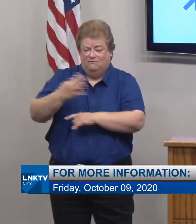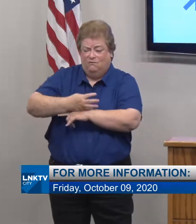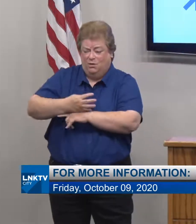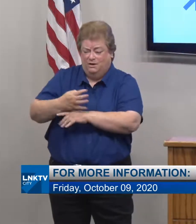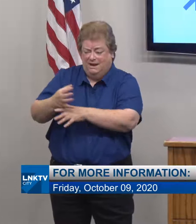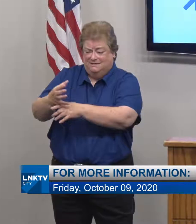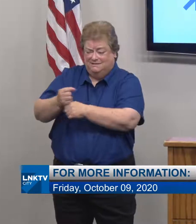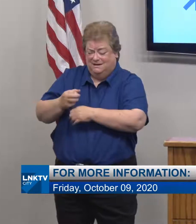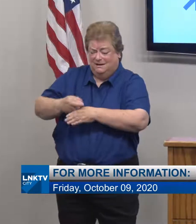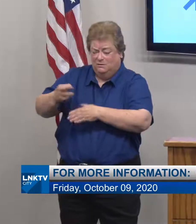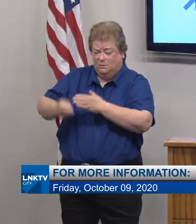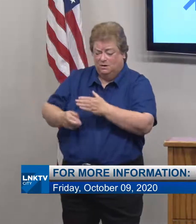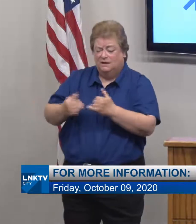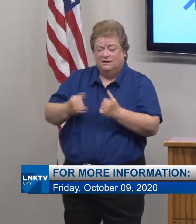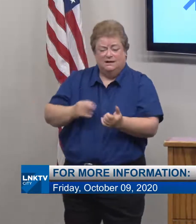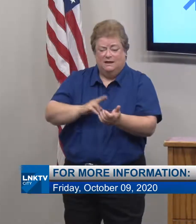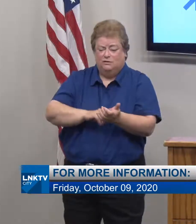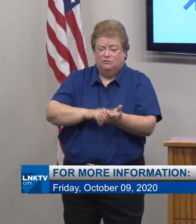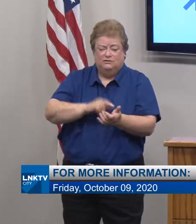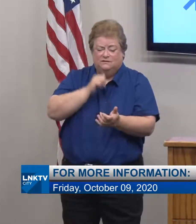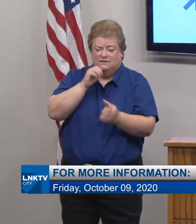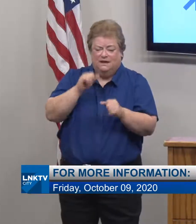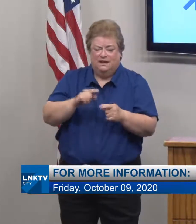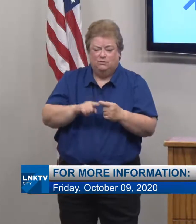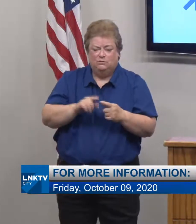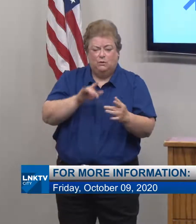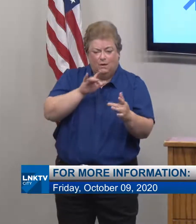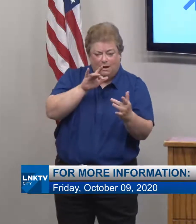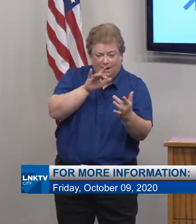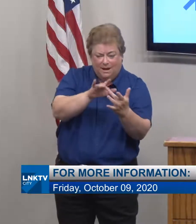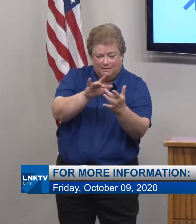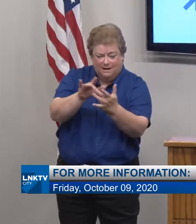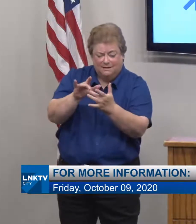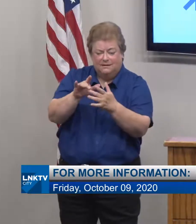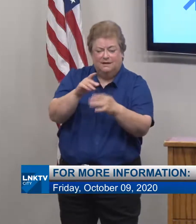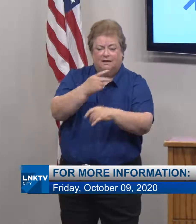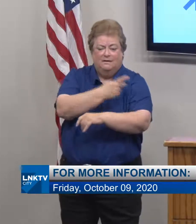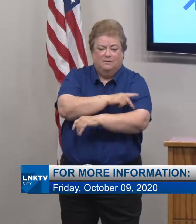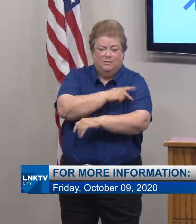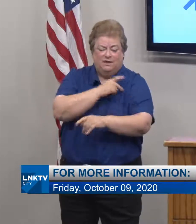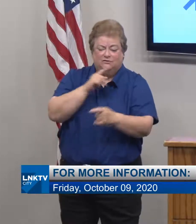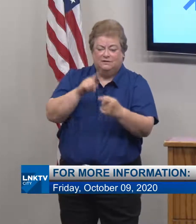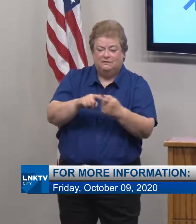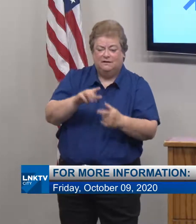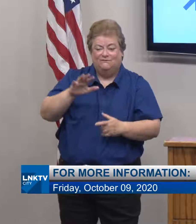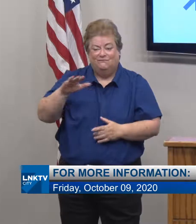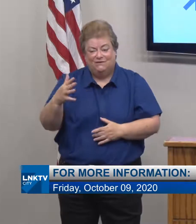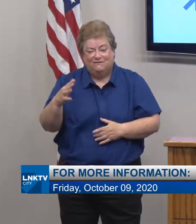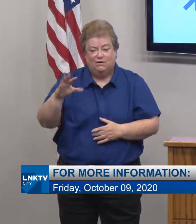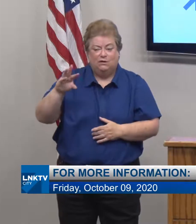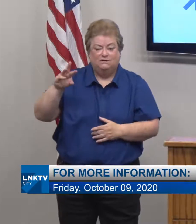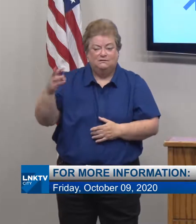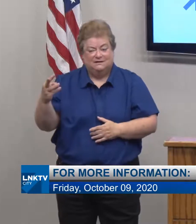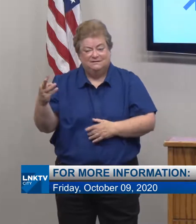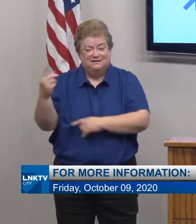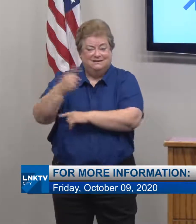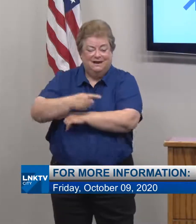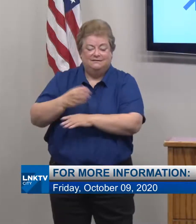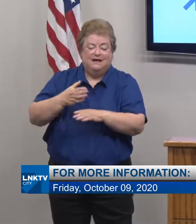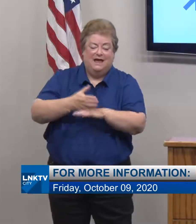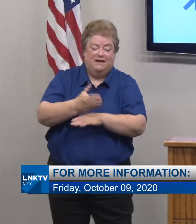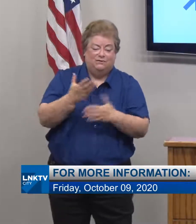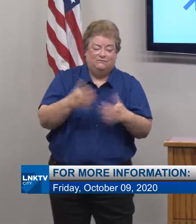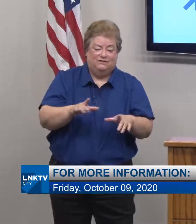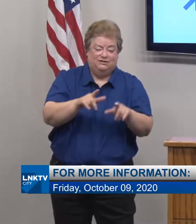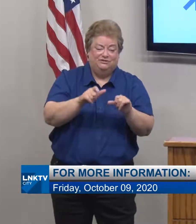our nurses typically have not been able to contact patients until the 5th or 5 or 6 days after they